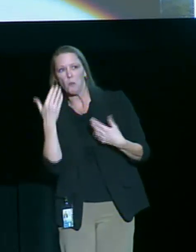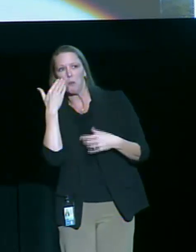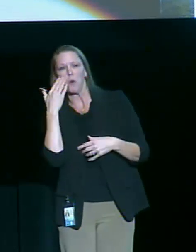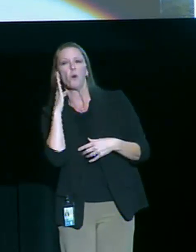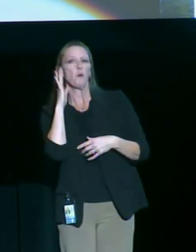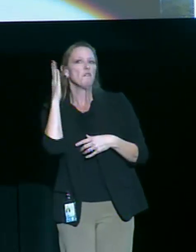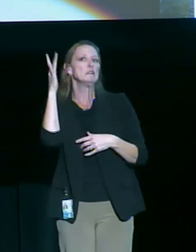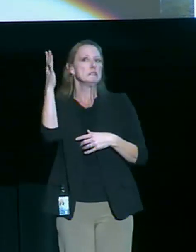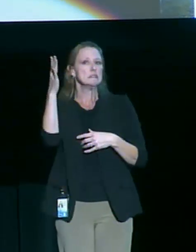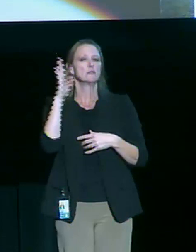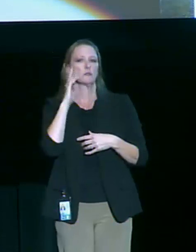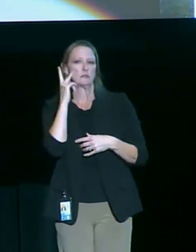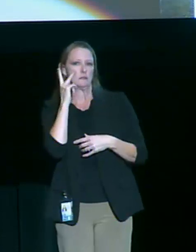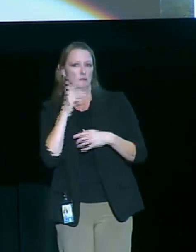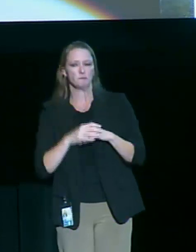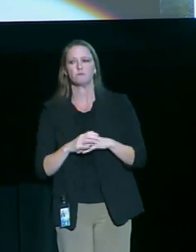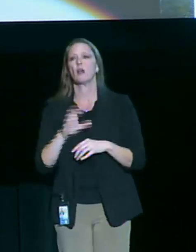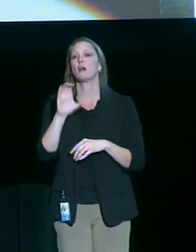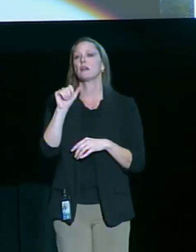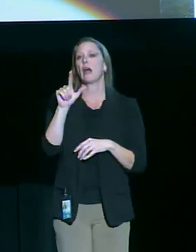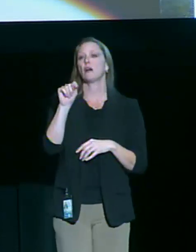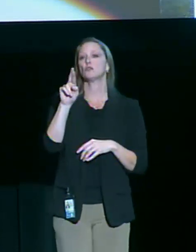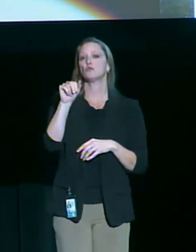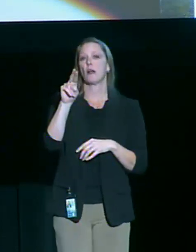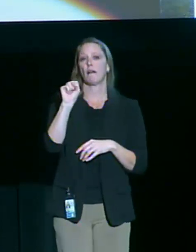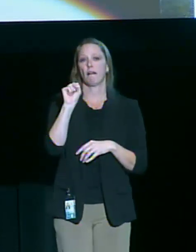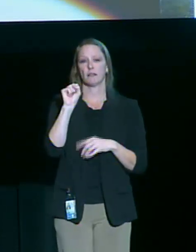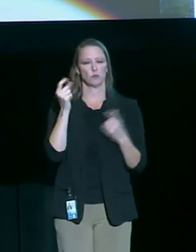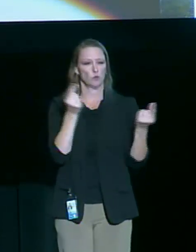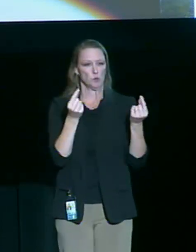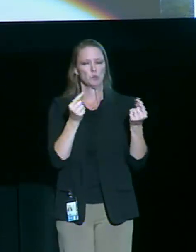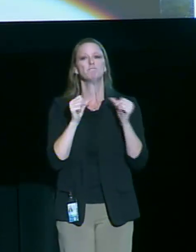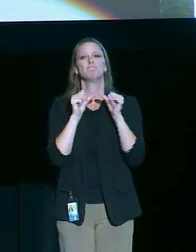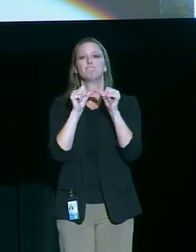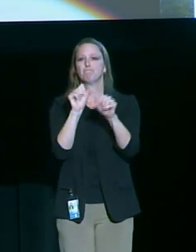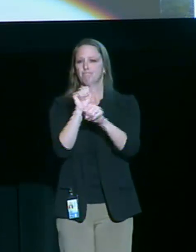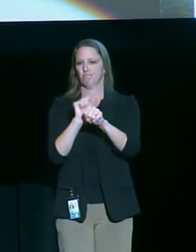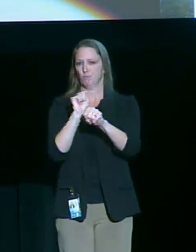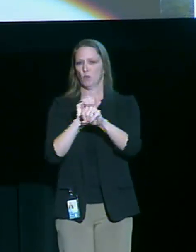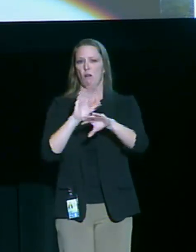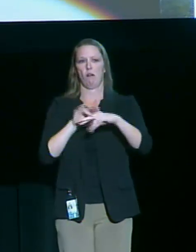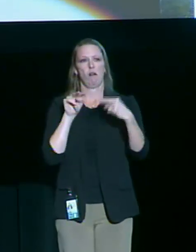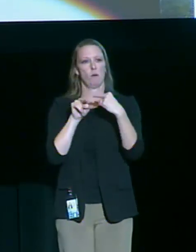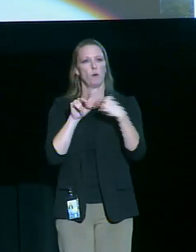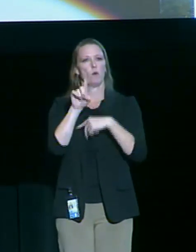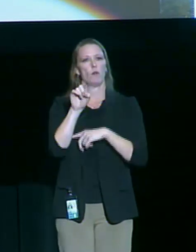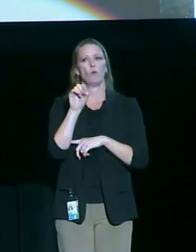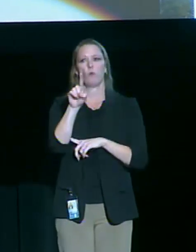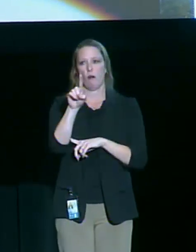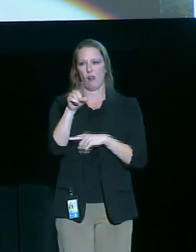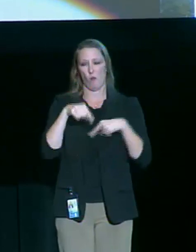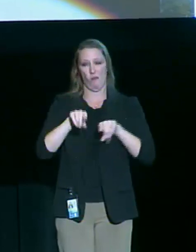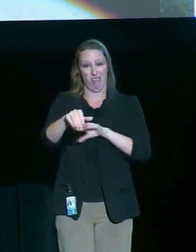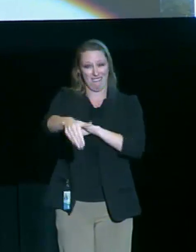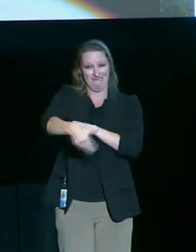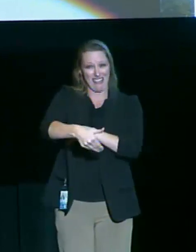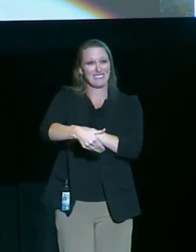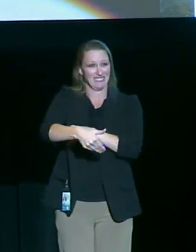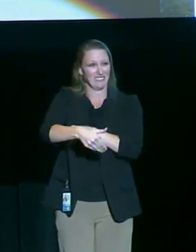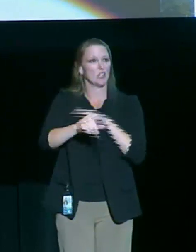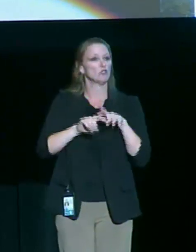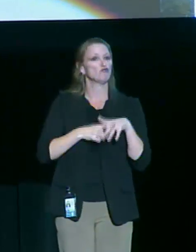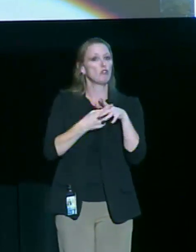of us in the future too. Caltrans will be continuing some work on the 101 at night,